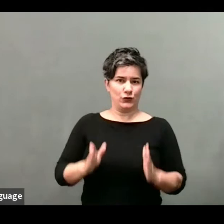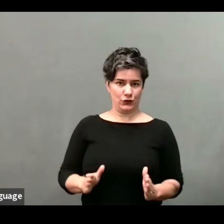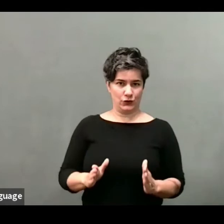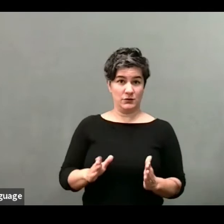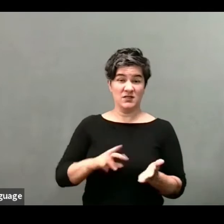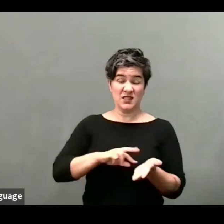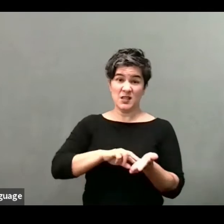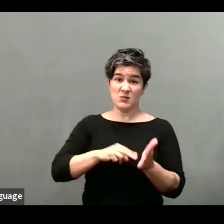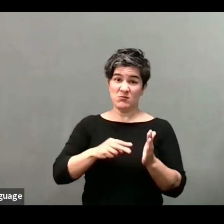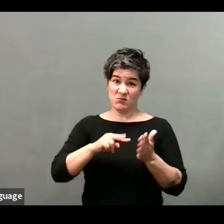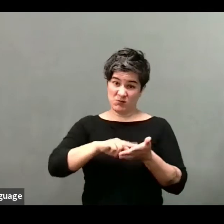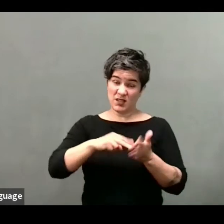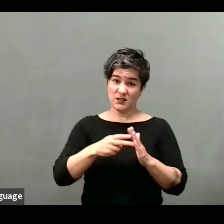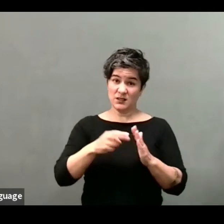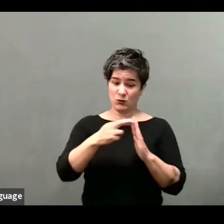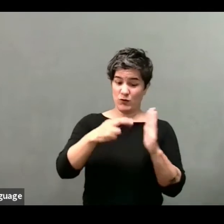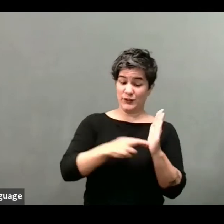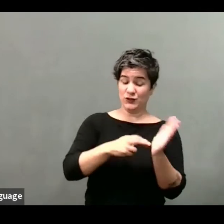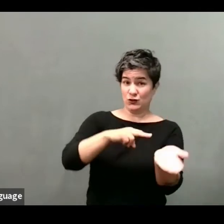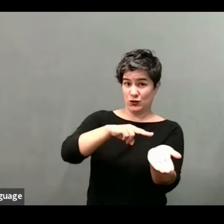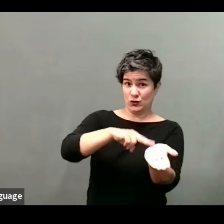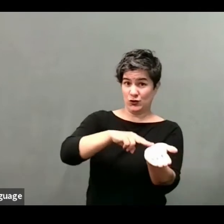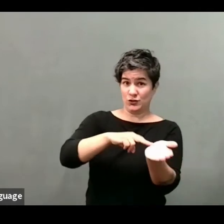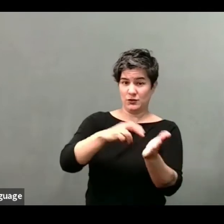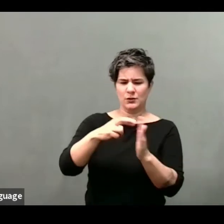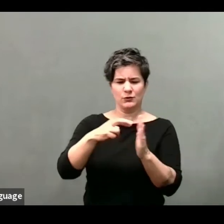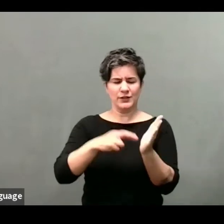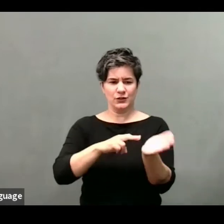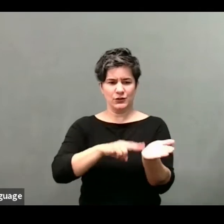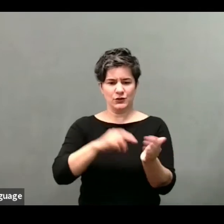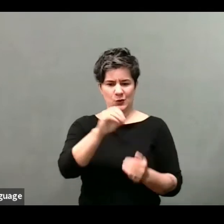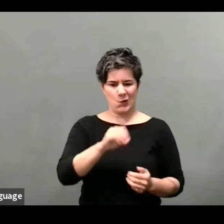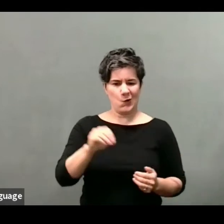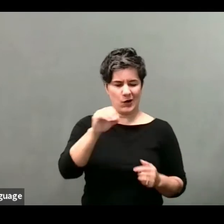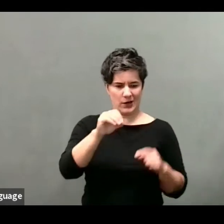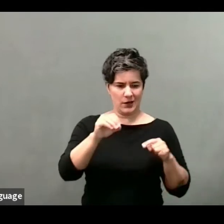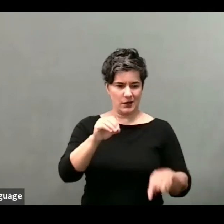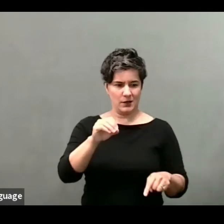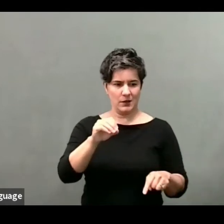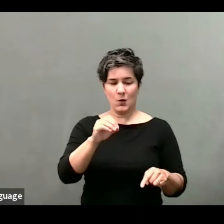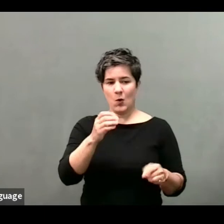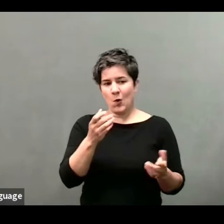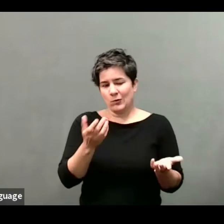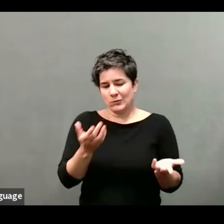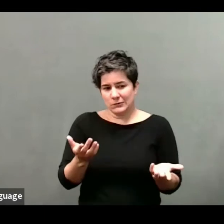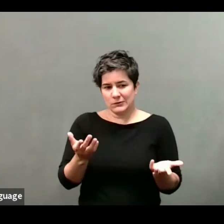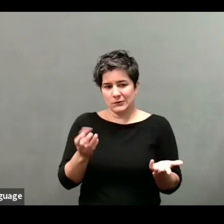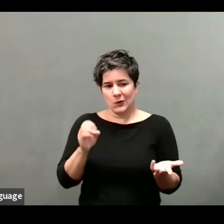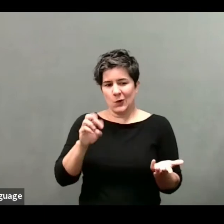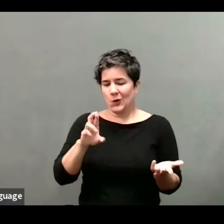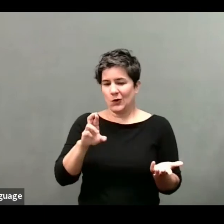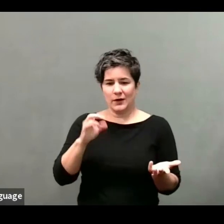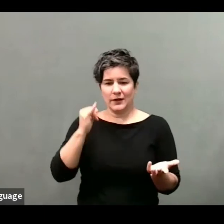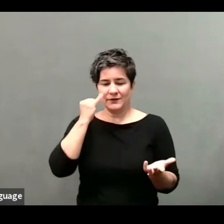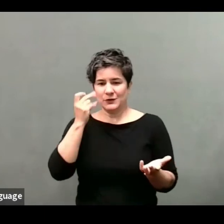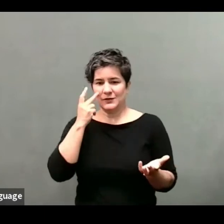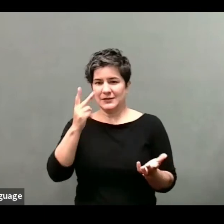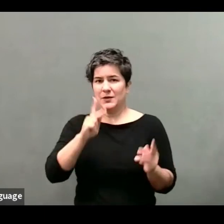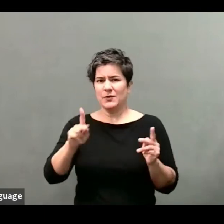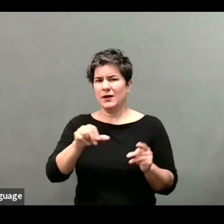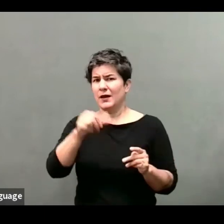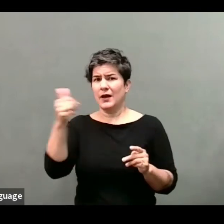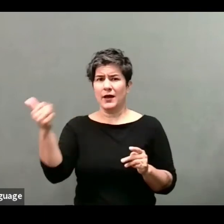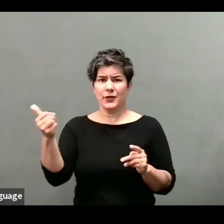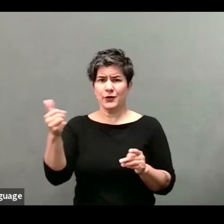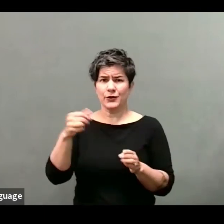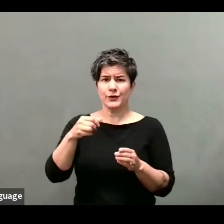a registered nurse. They can be a registered nurse in Oregon if you're seeing them in Oregon, or if you happen to see folks in